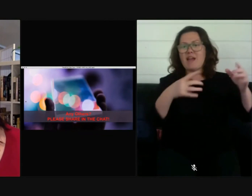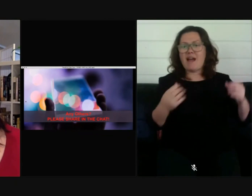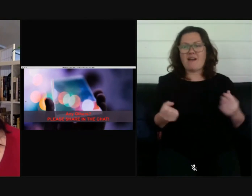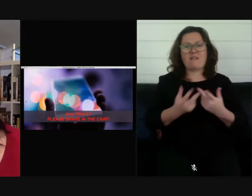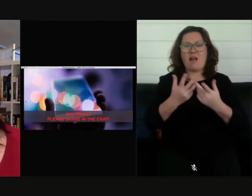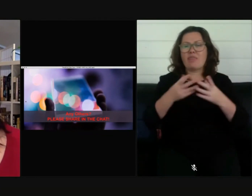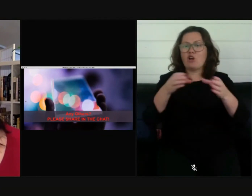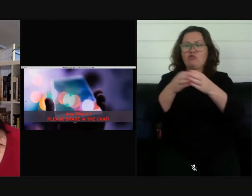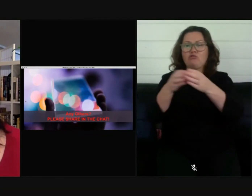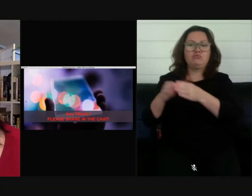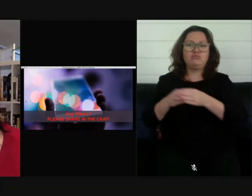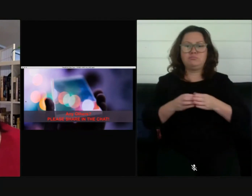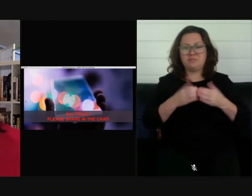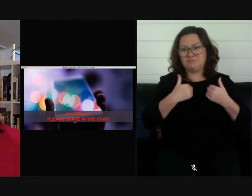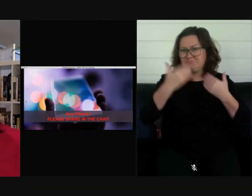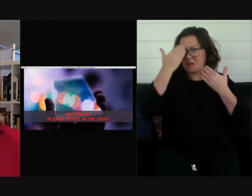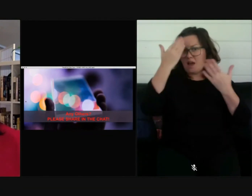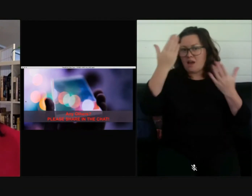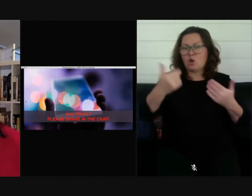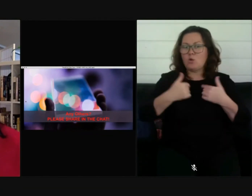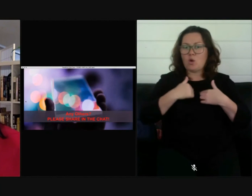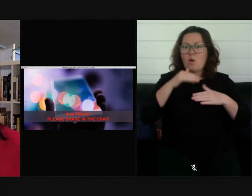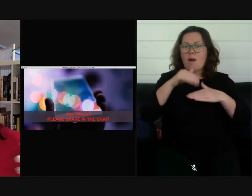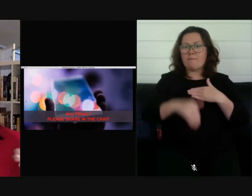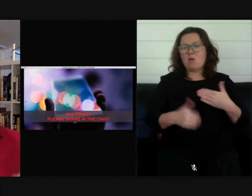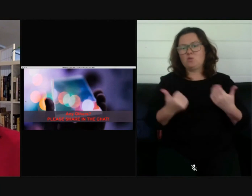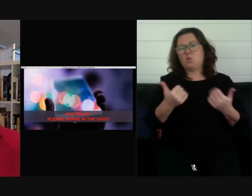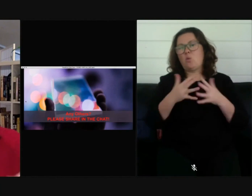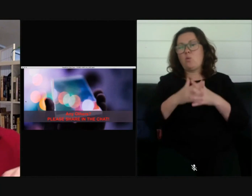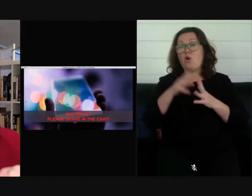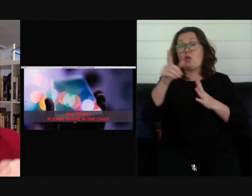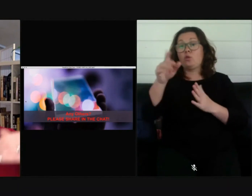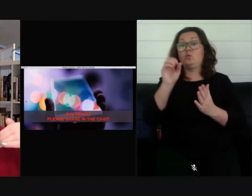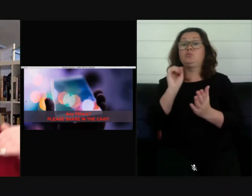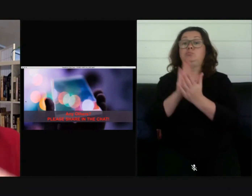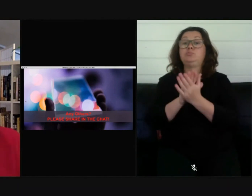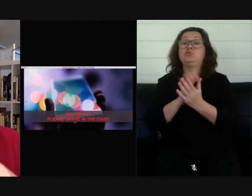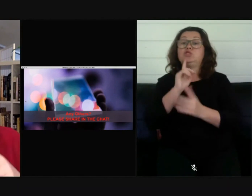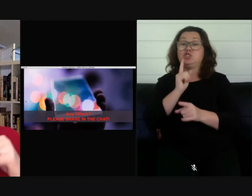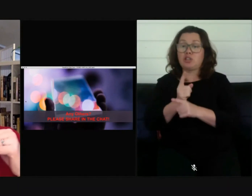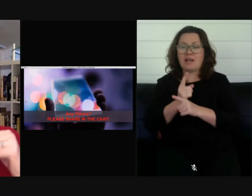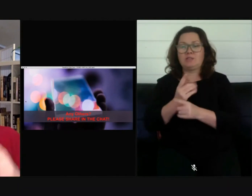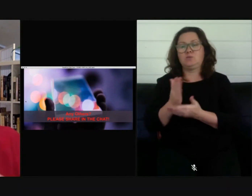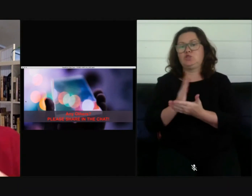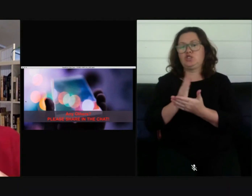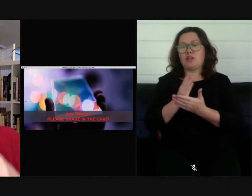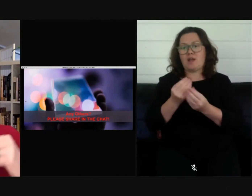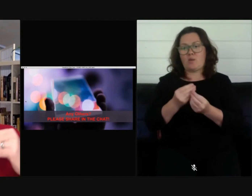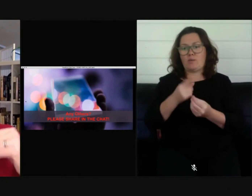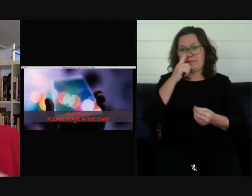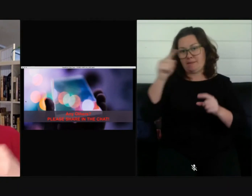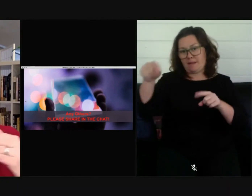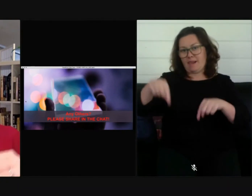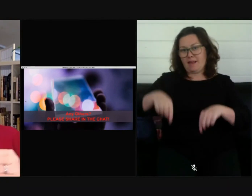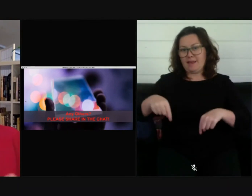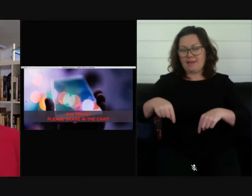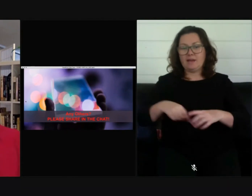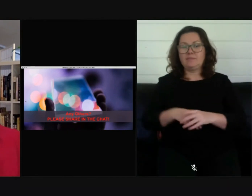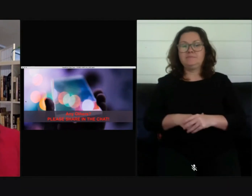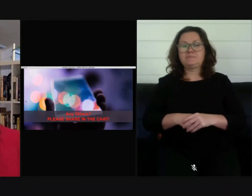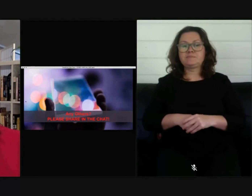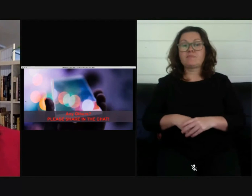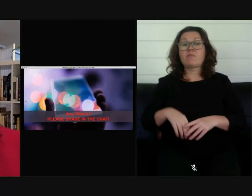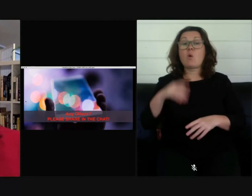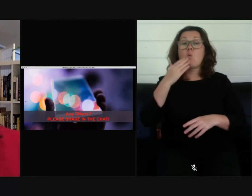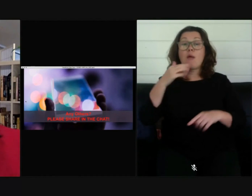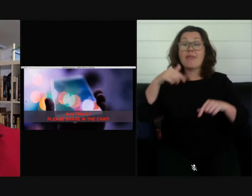chat now and share them with everybody else. And this chat also stays visible once this webinar